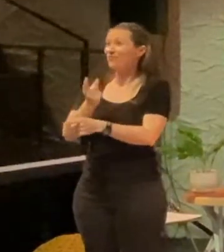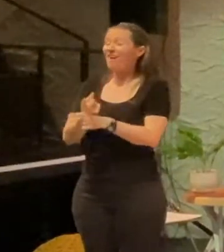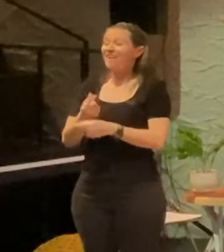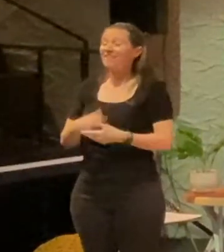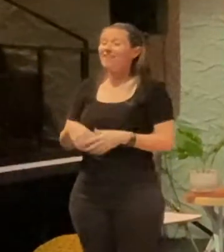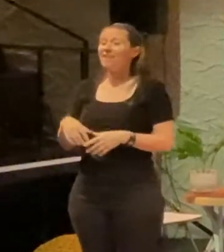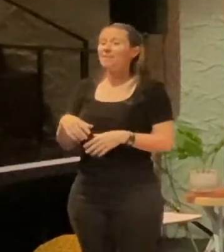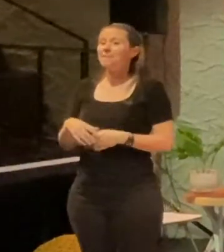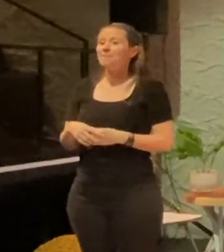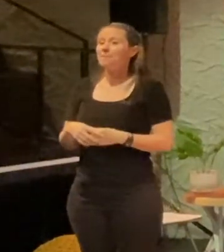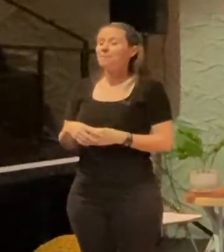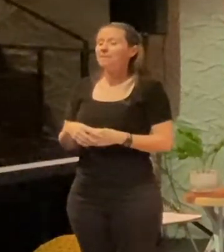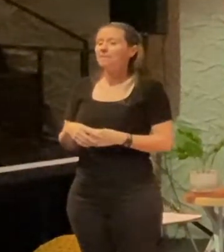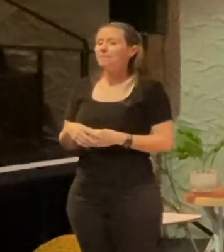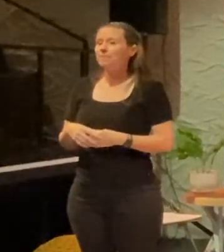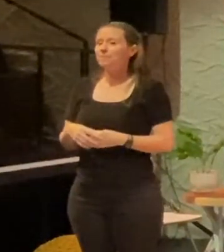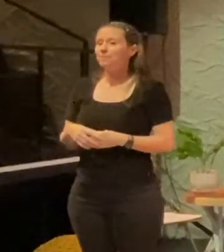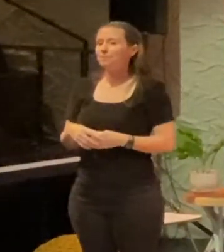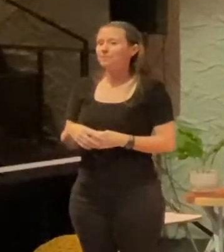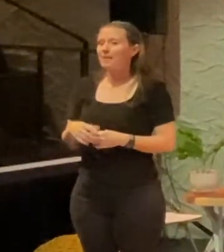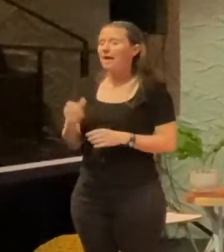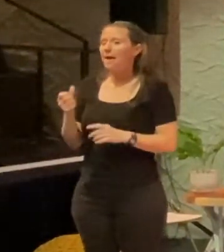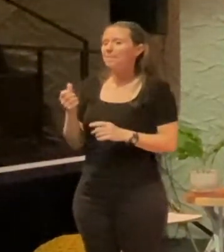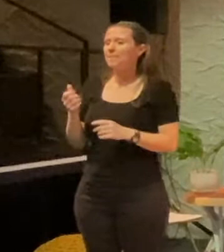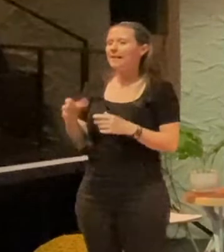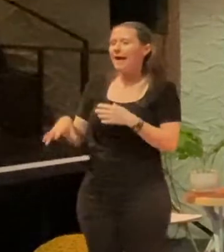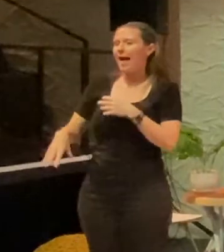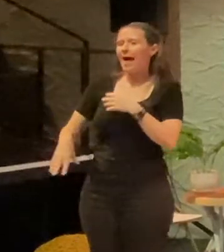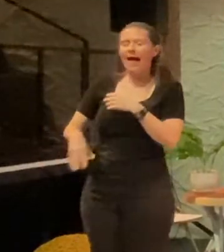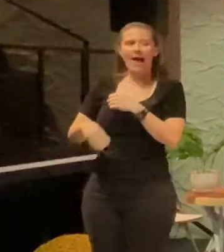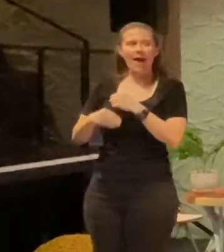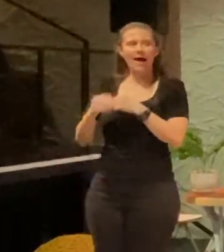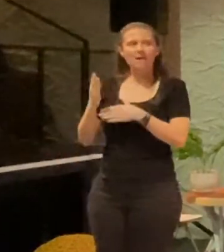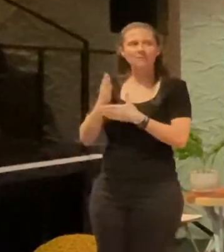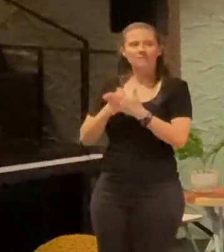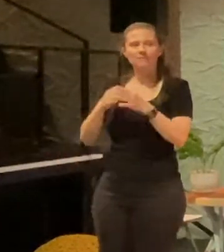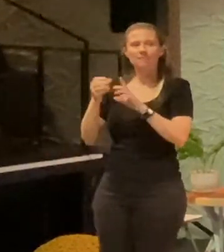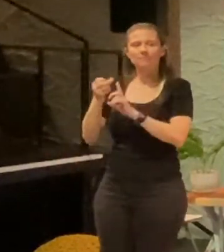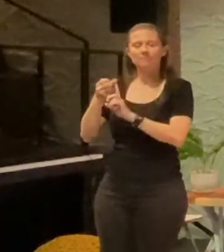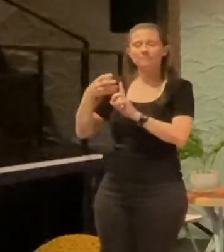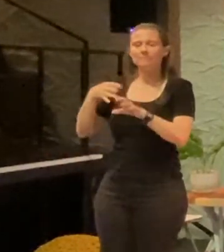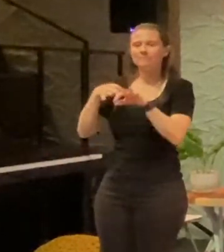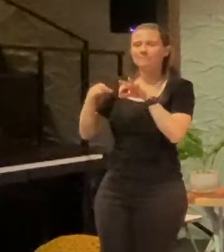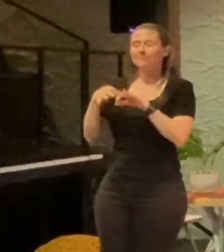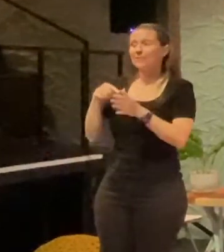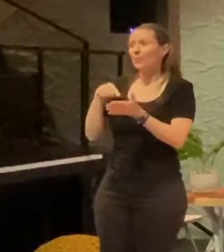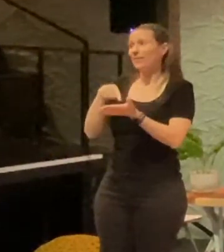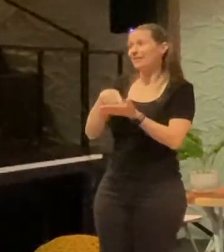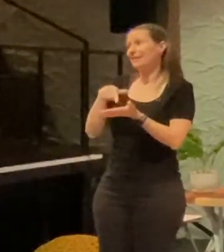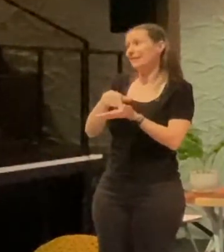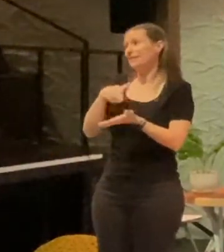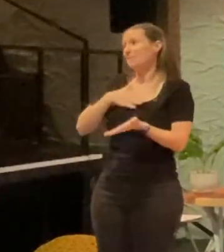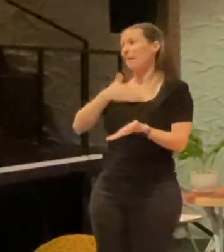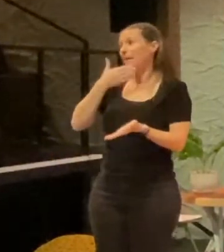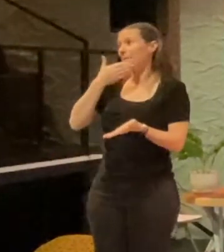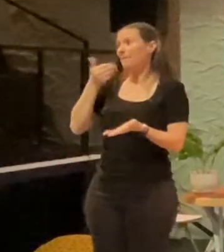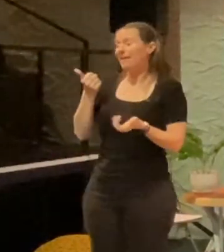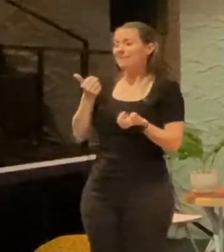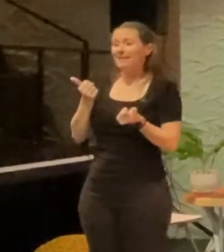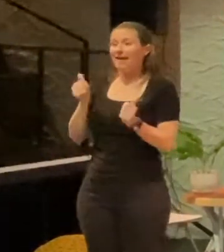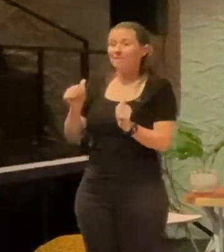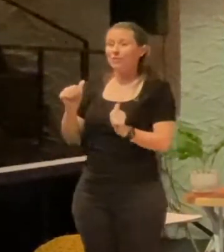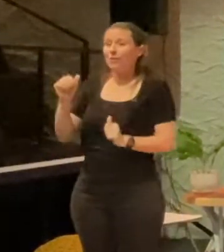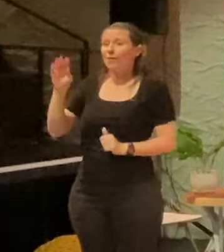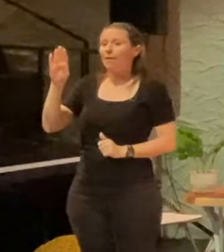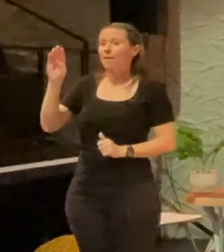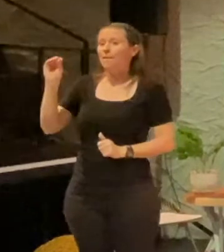I was told to add a little bit of levity to this portion, and so this is my best effort at it. What was Boaz's